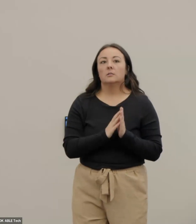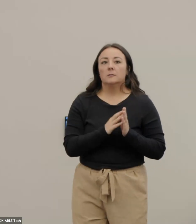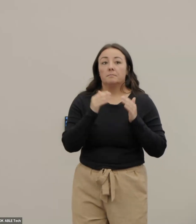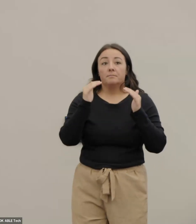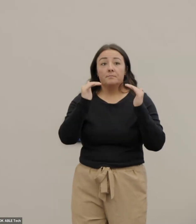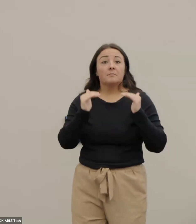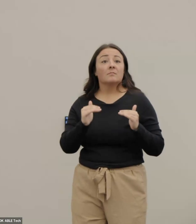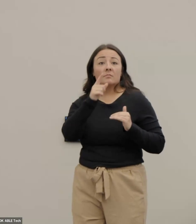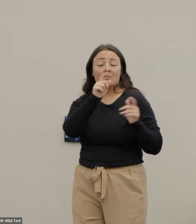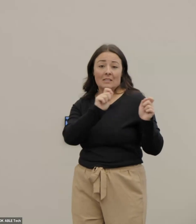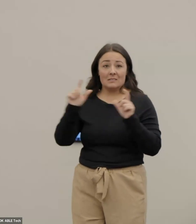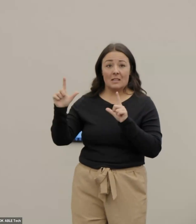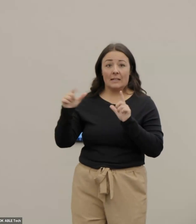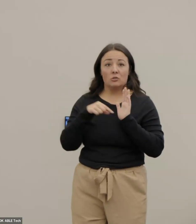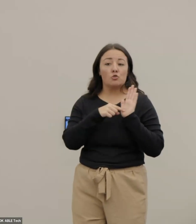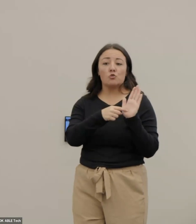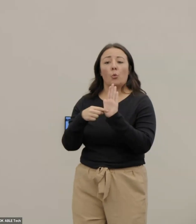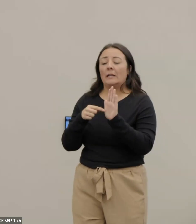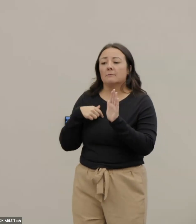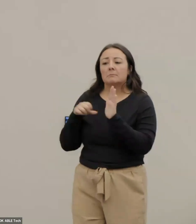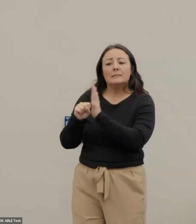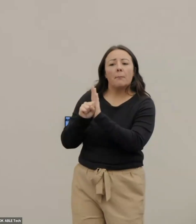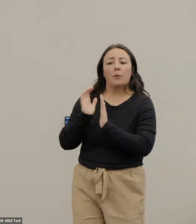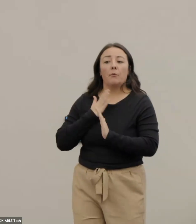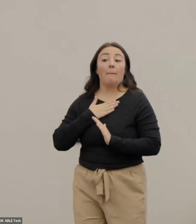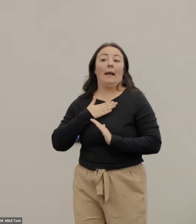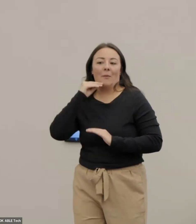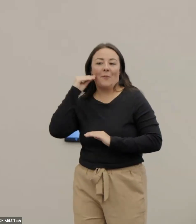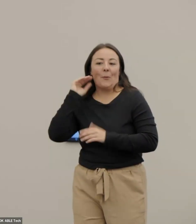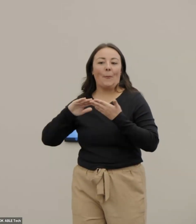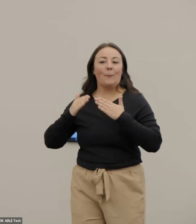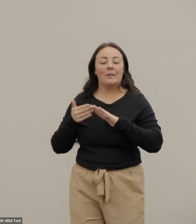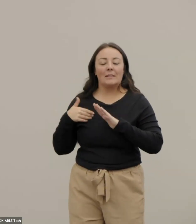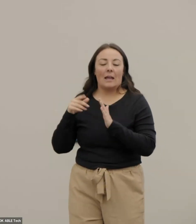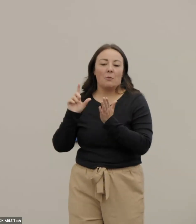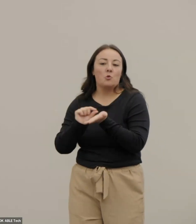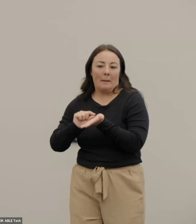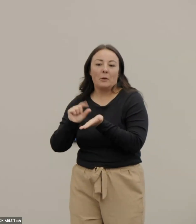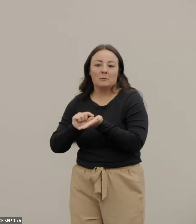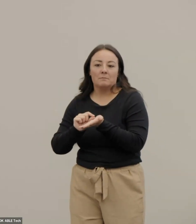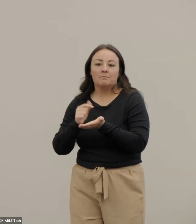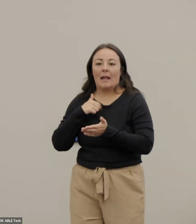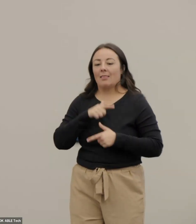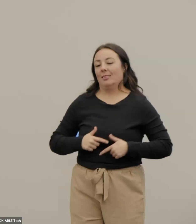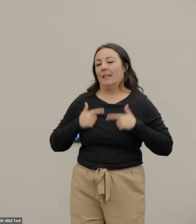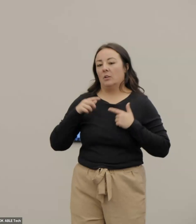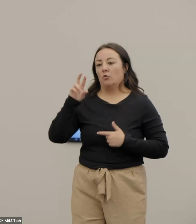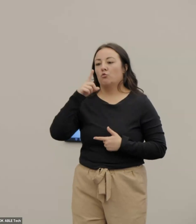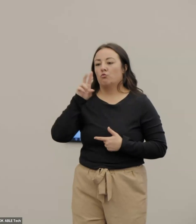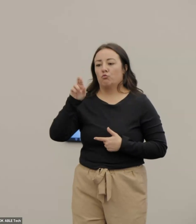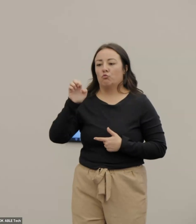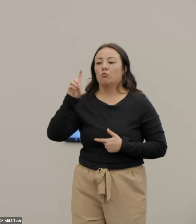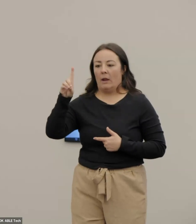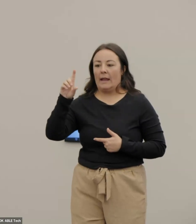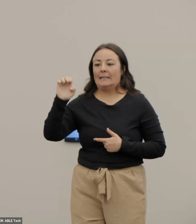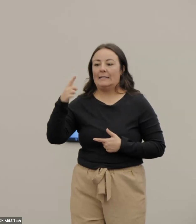I'm showing a sample of my hometown newspaper, the Reading Eagle. I live in Reading, Pennsylvania. If you've